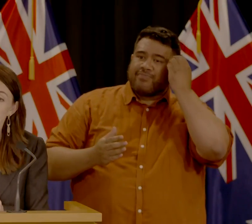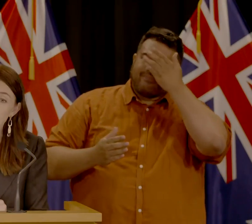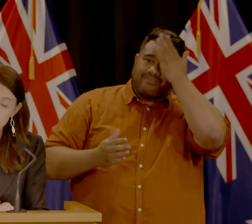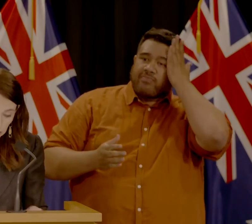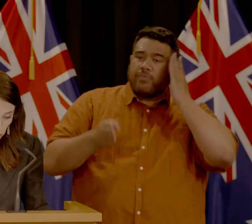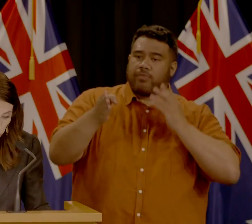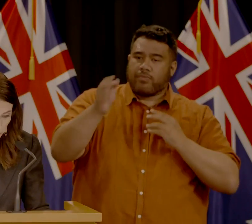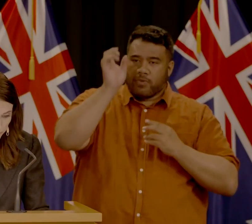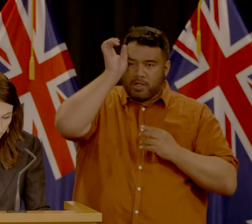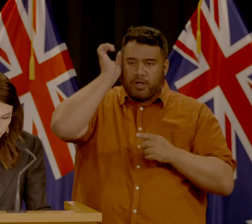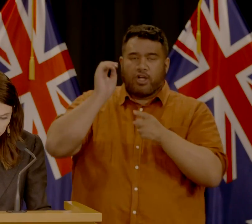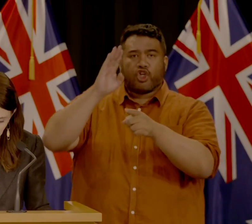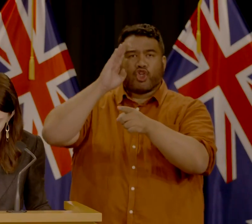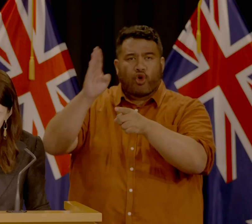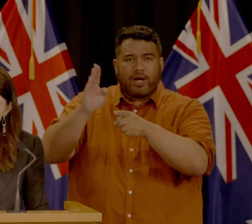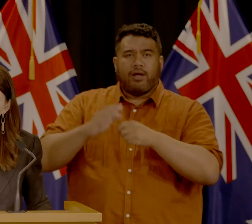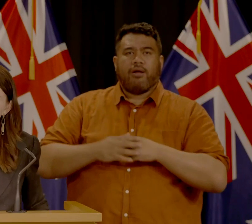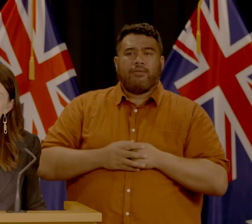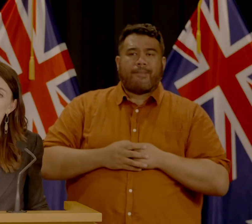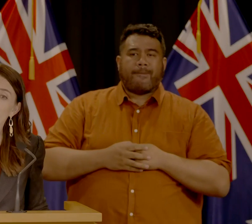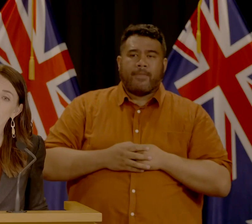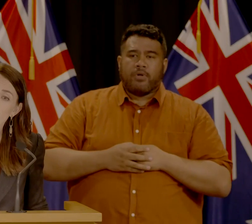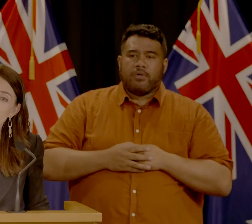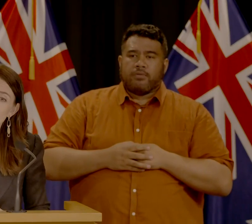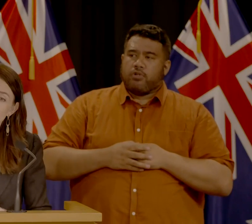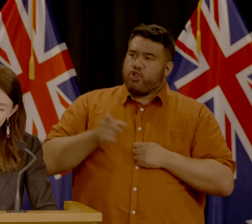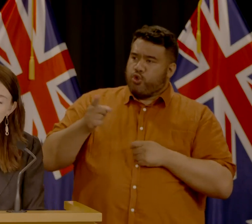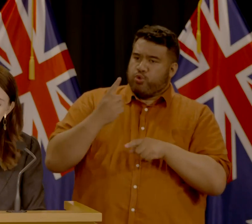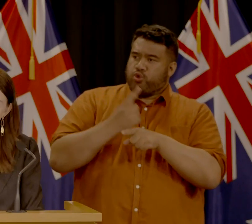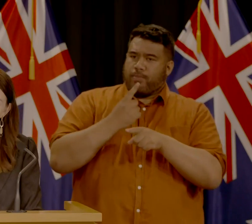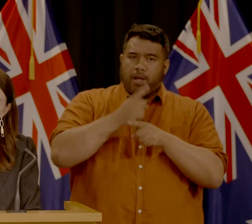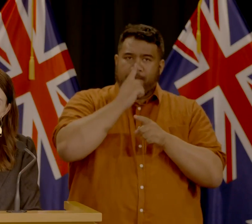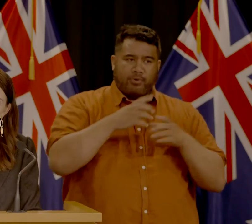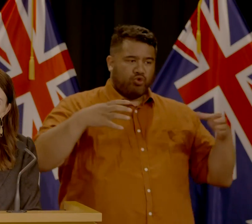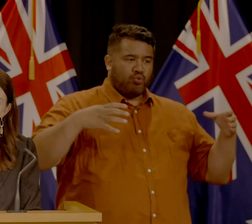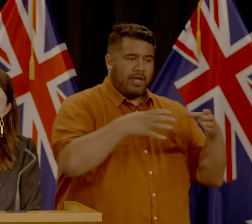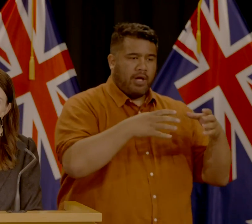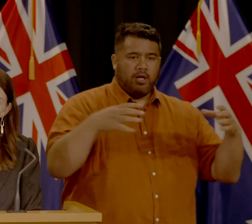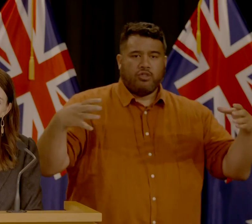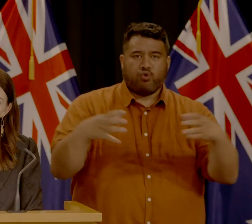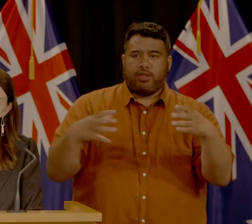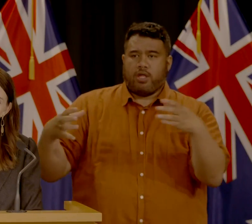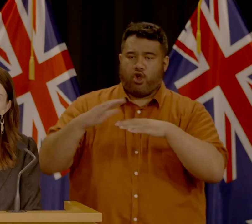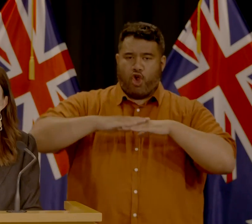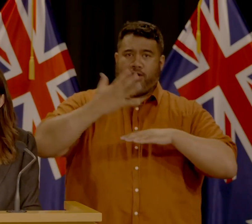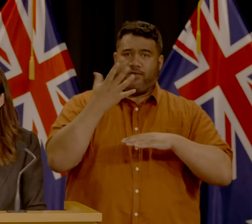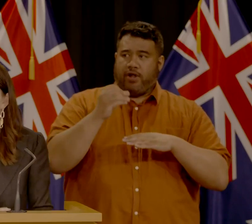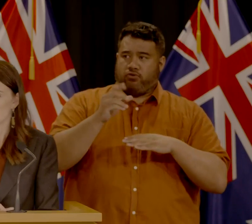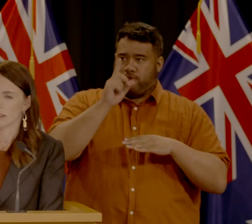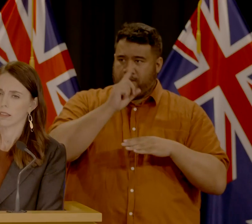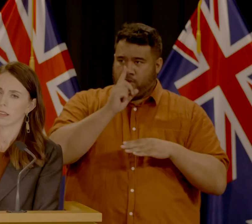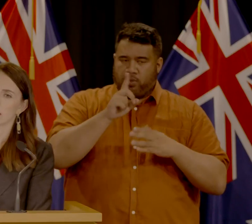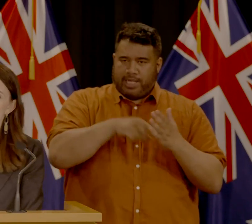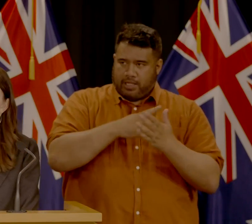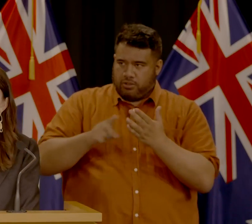front. Kia ora. So you talked about gatherings. Will there be like schools and universities? Yeah.